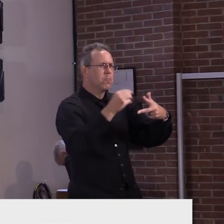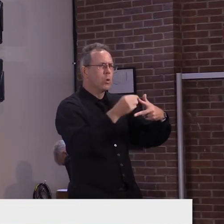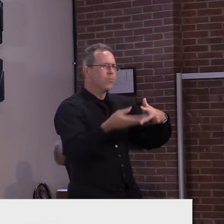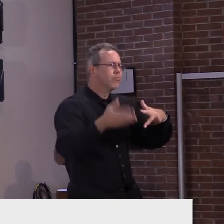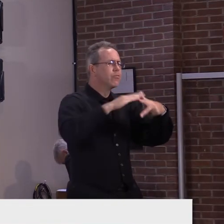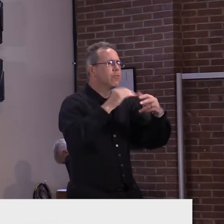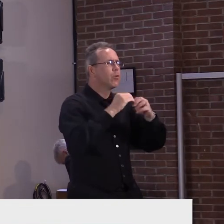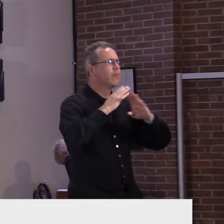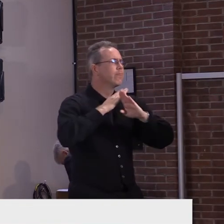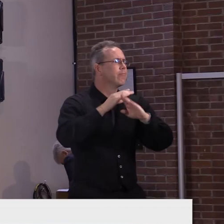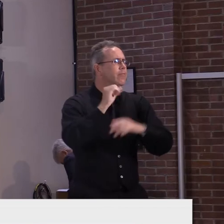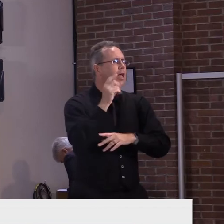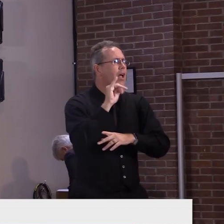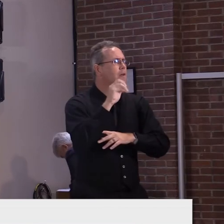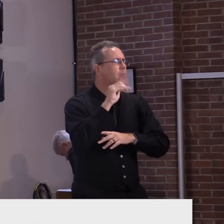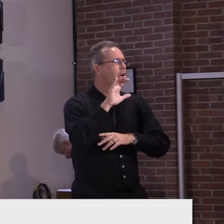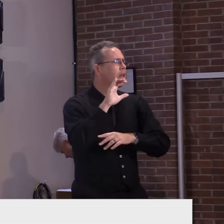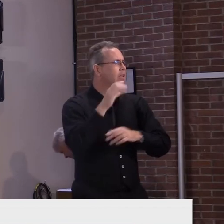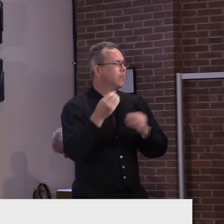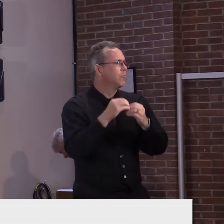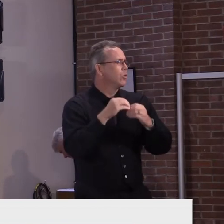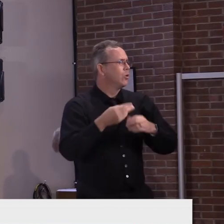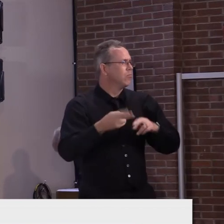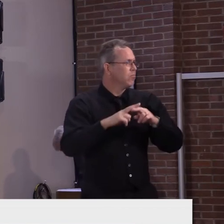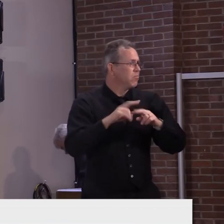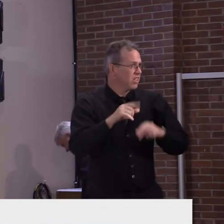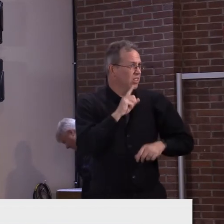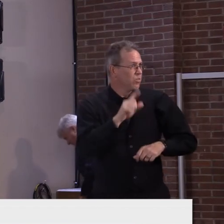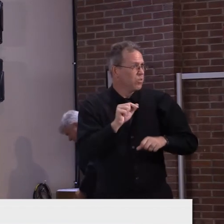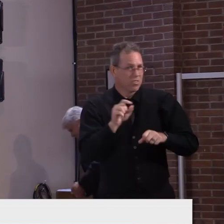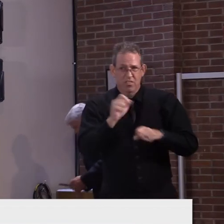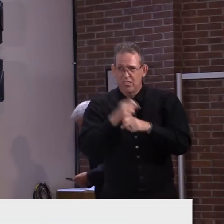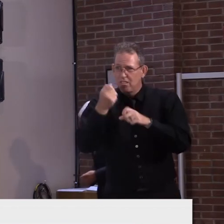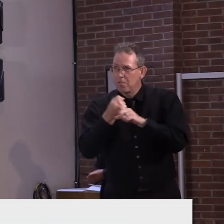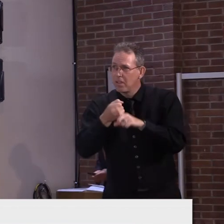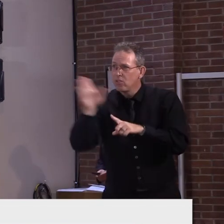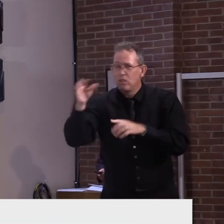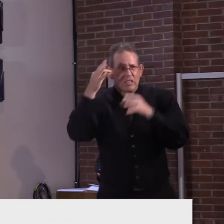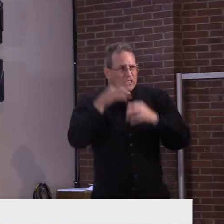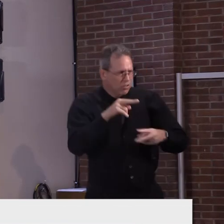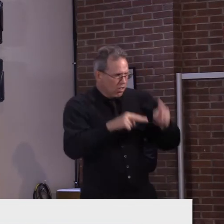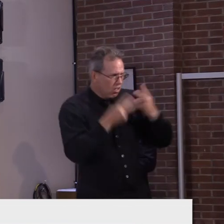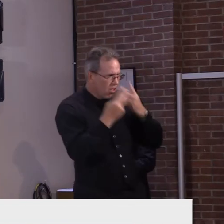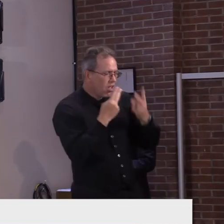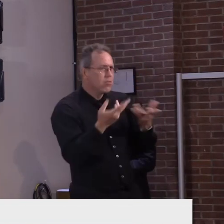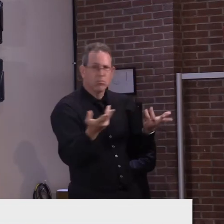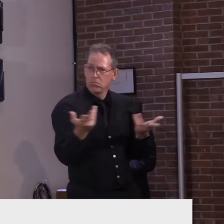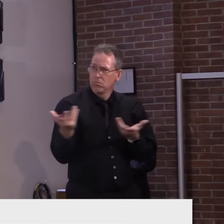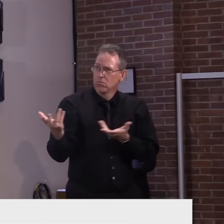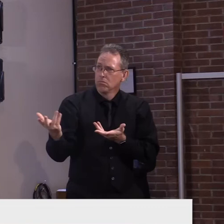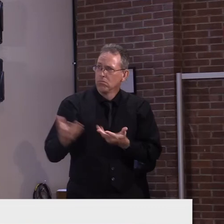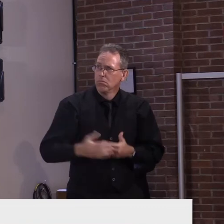You know, that's a really good question. I'm familiar with the study. It just came out.